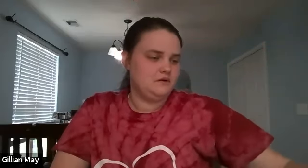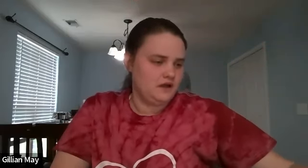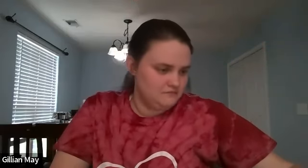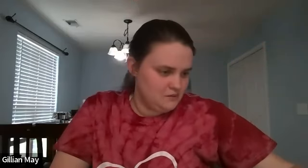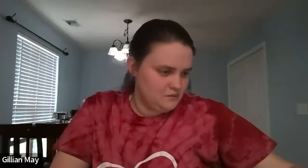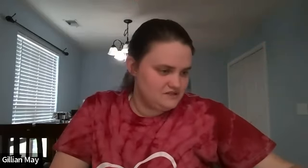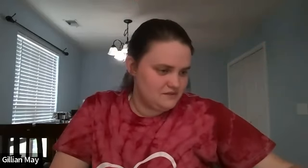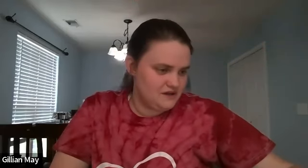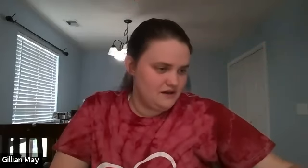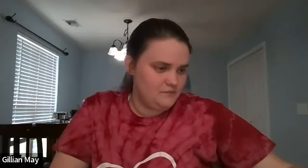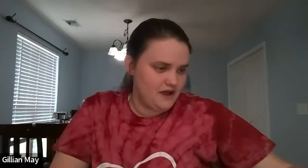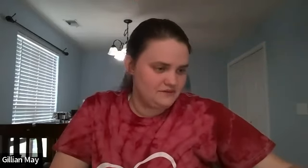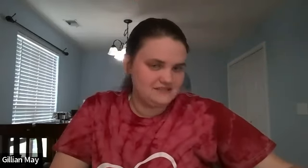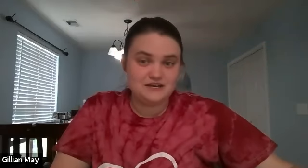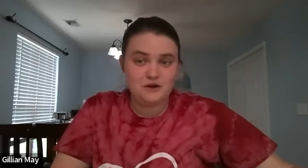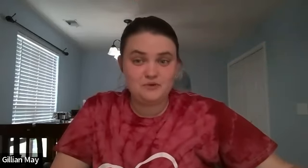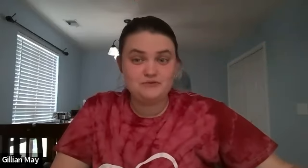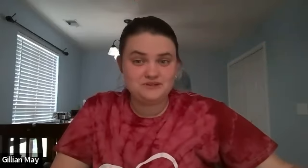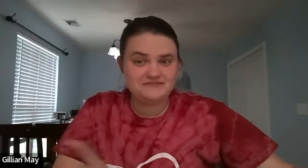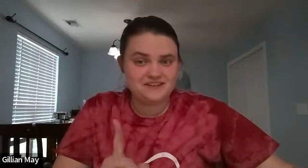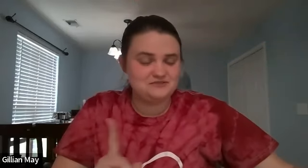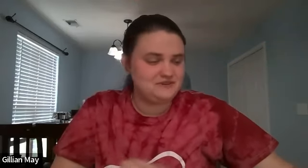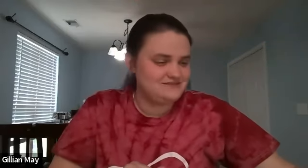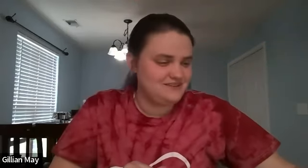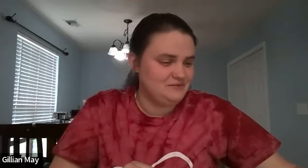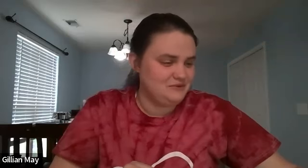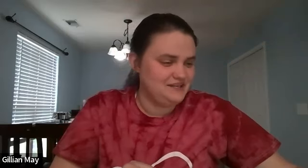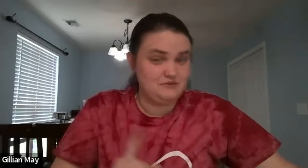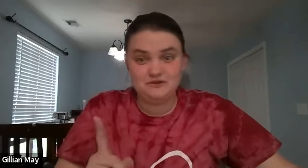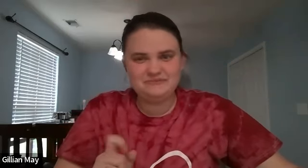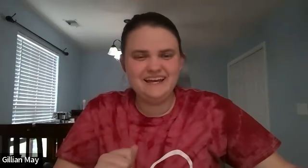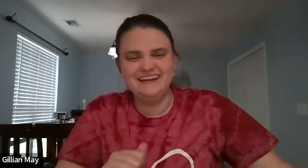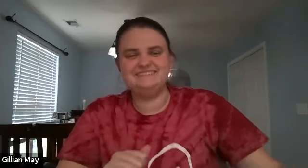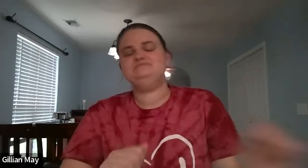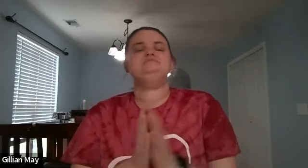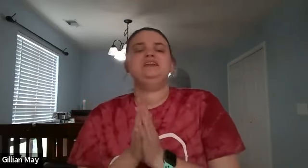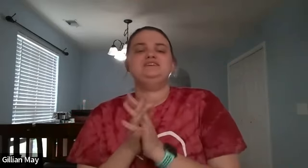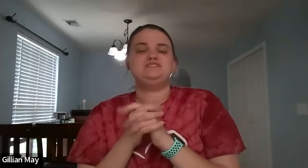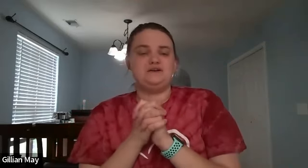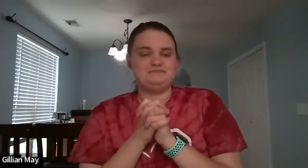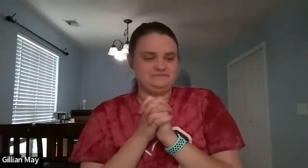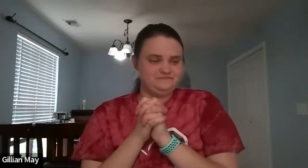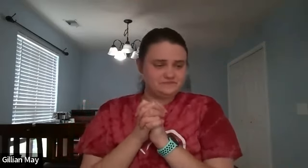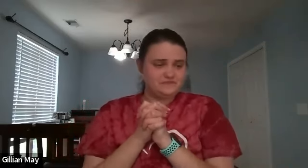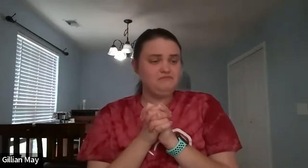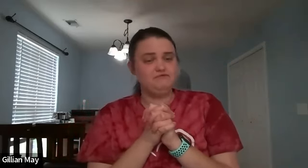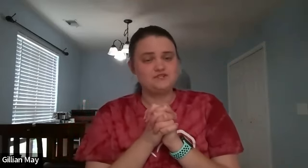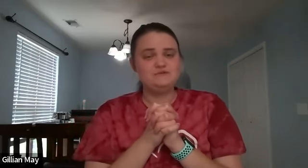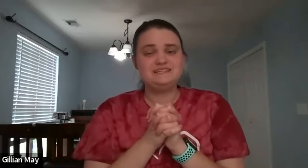Okay, we will stop there and go back because I know I'm going really fast through these and we need a review. So, first one we did